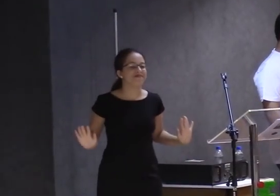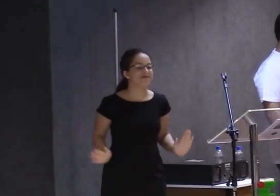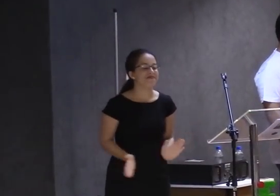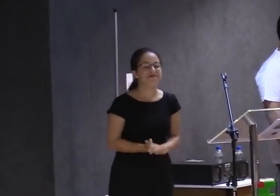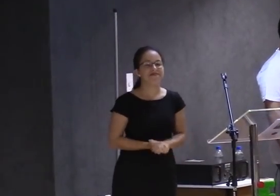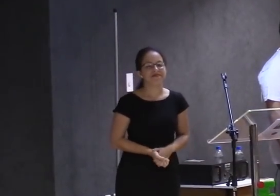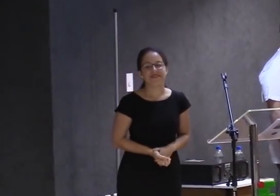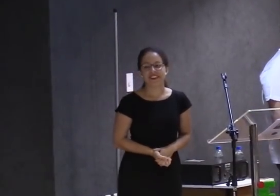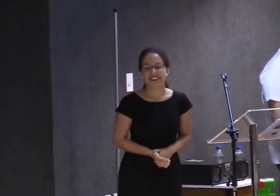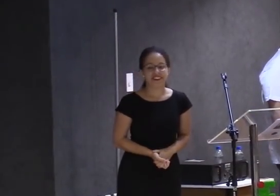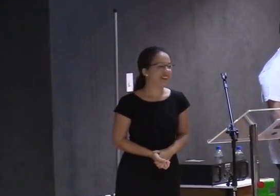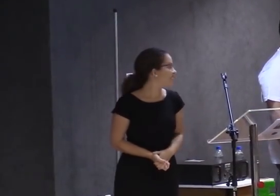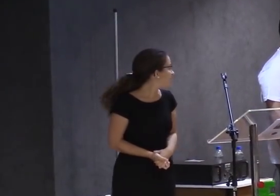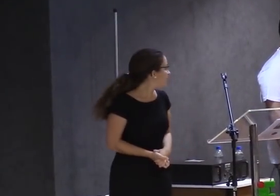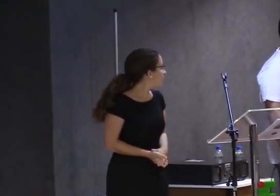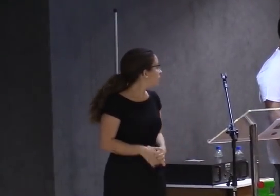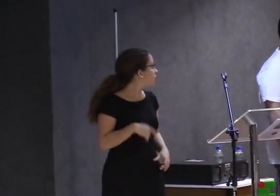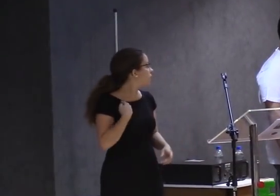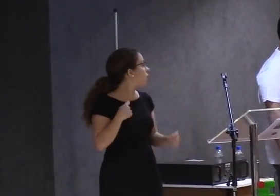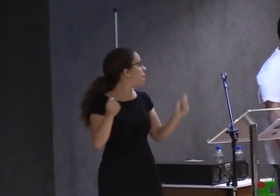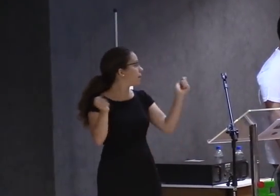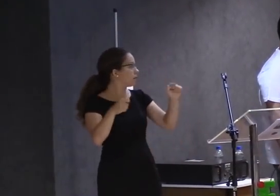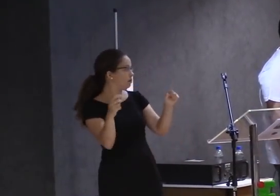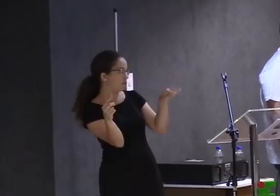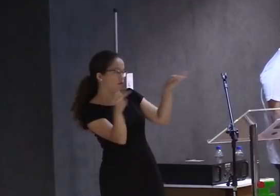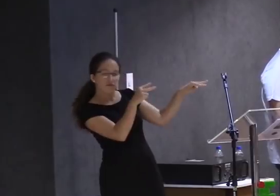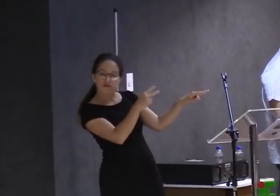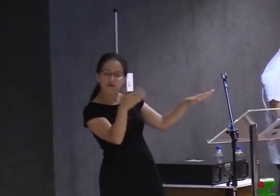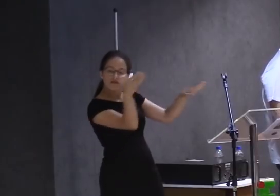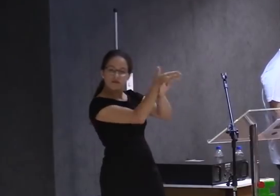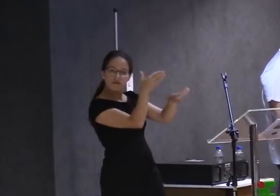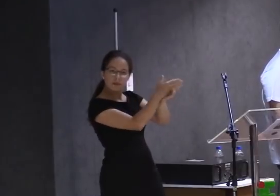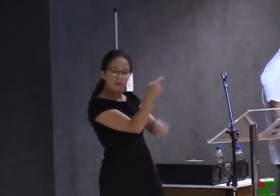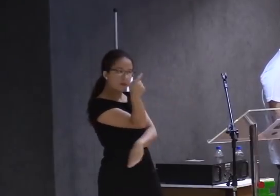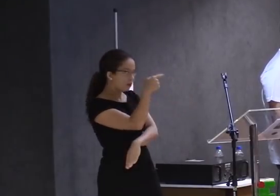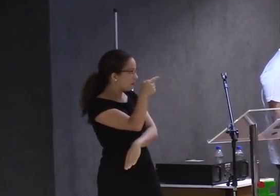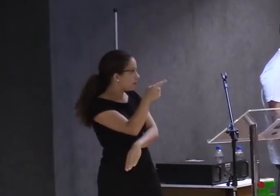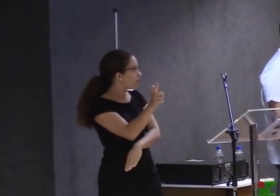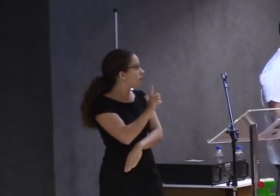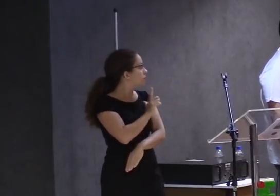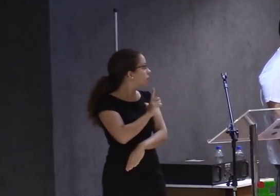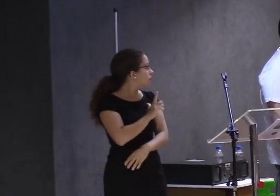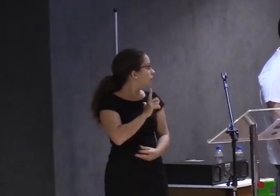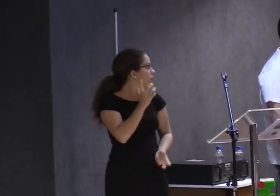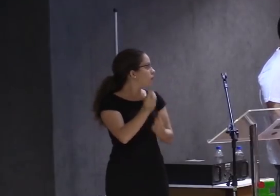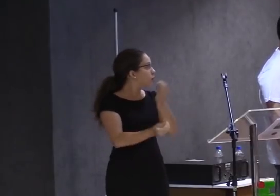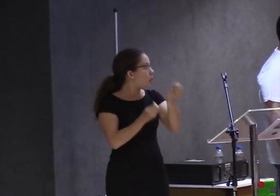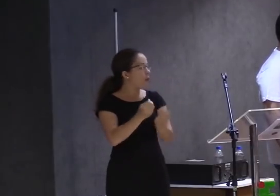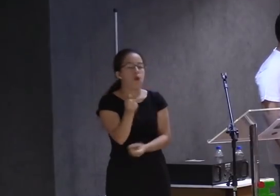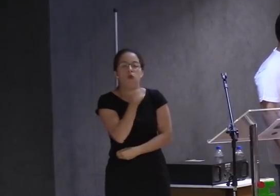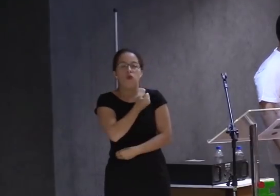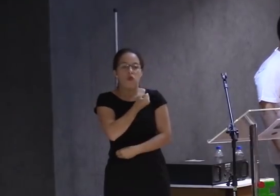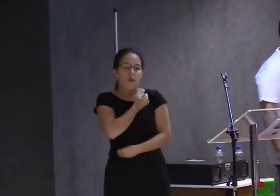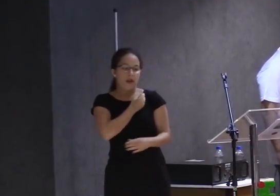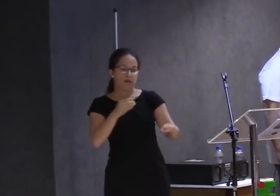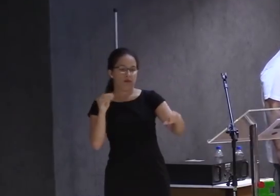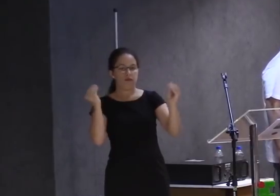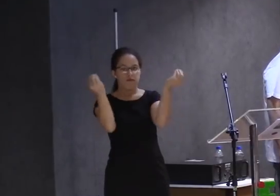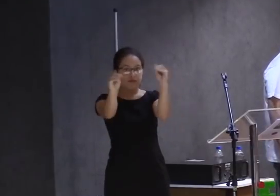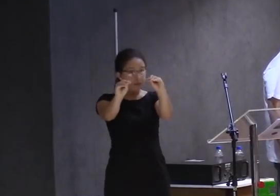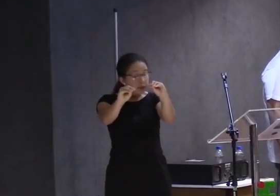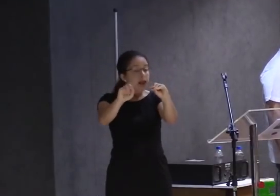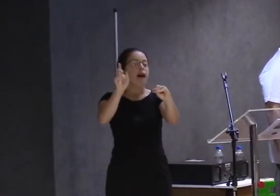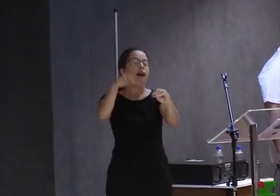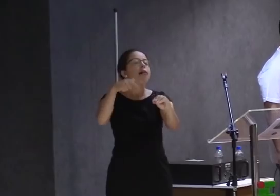sobre. You can access the game by putting this PIN number. Vocês podem